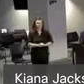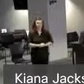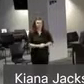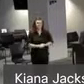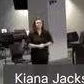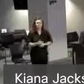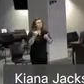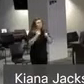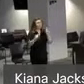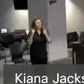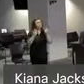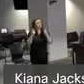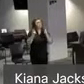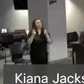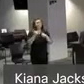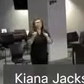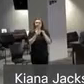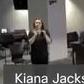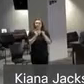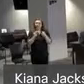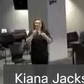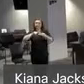Any questions or comments on that resolution?